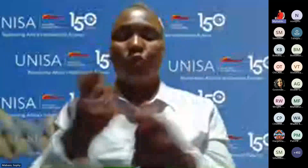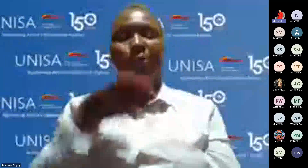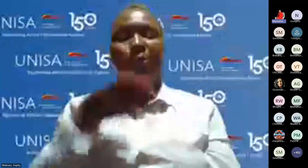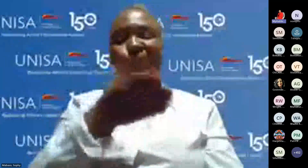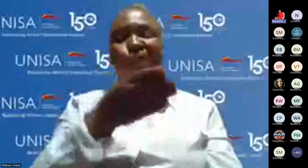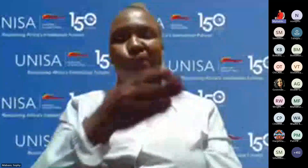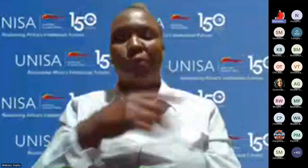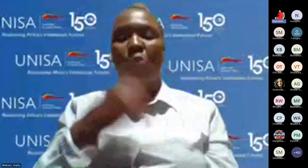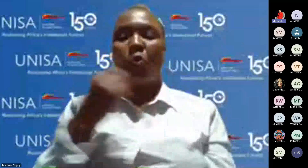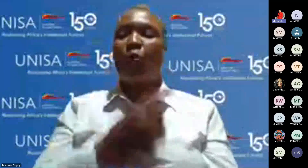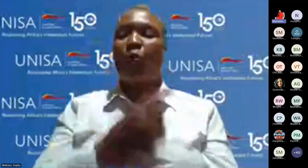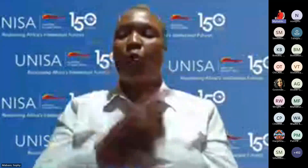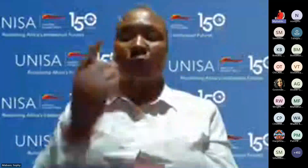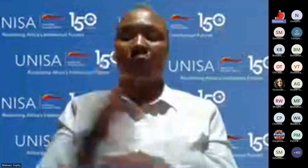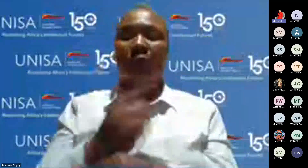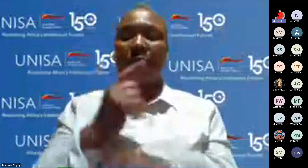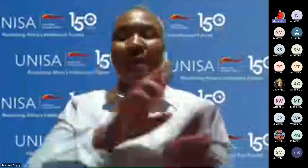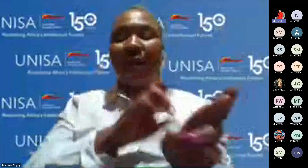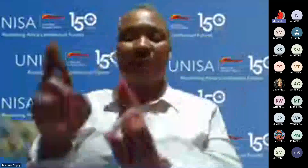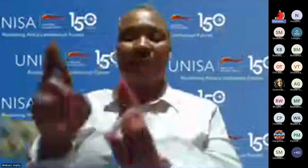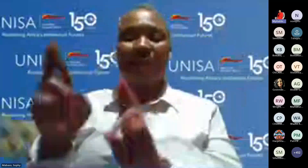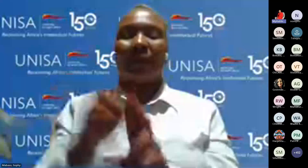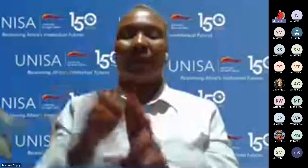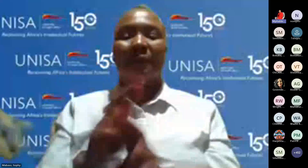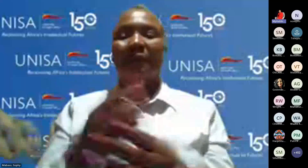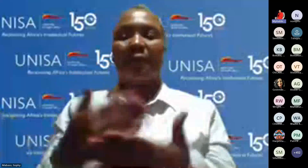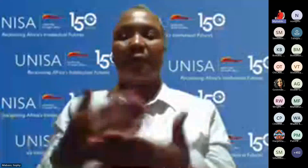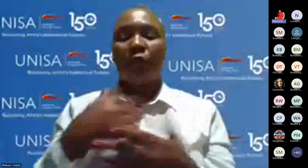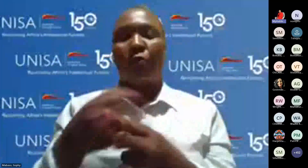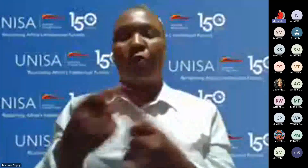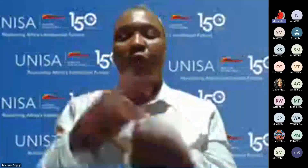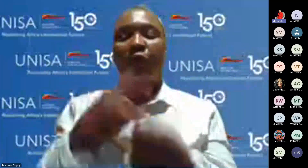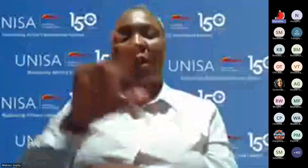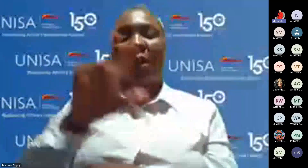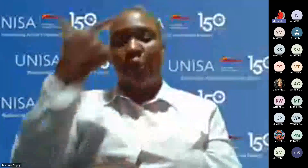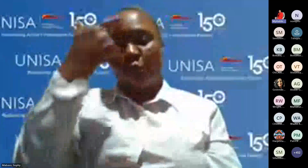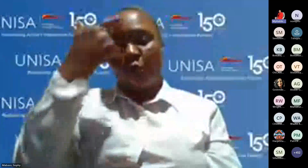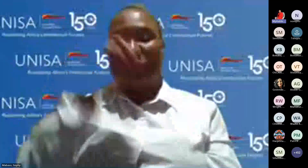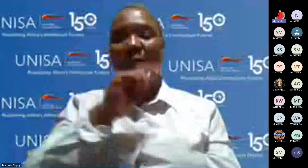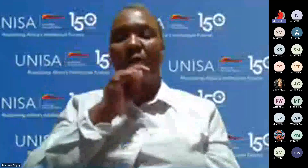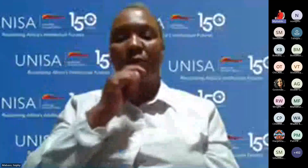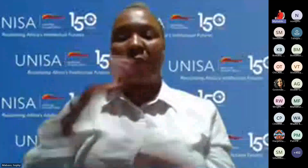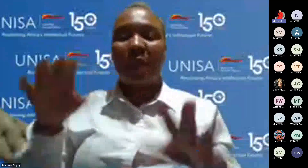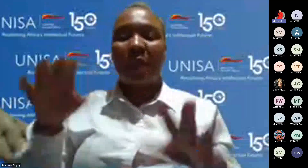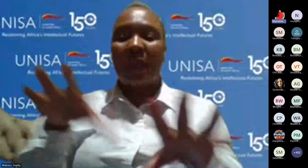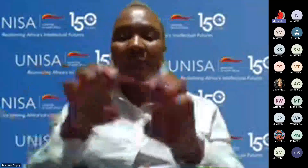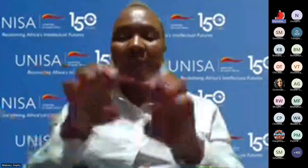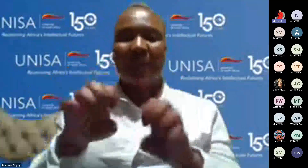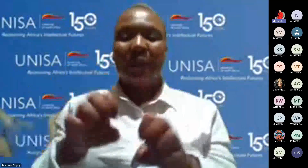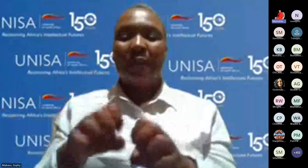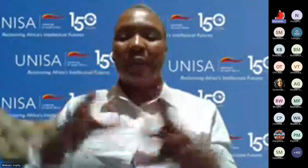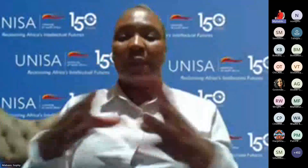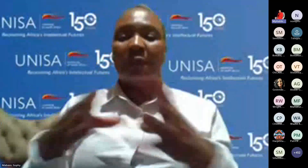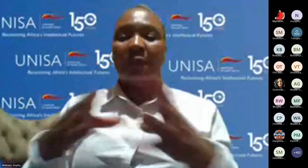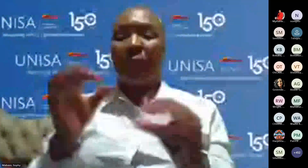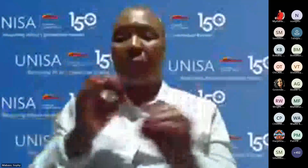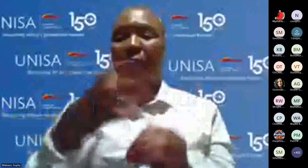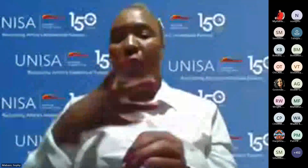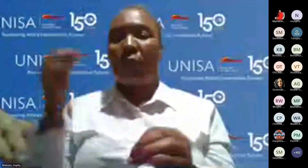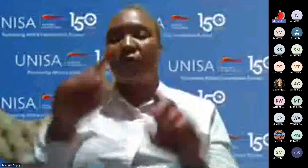are ready as early as 8 o'clock. And when the exam is not finished, they don't leave the room.